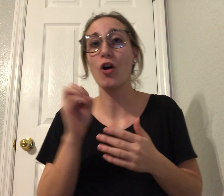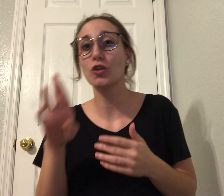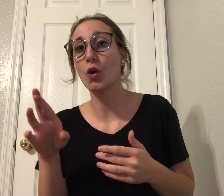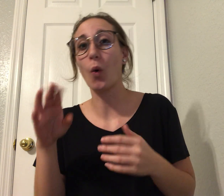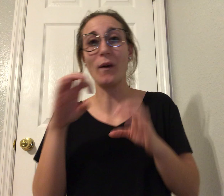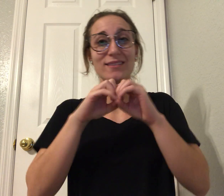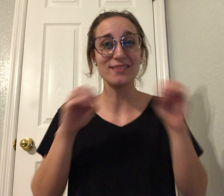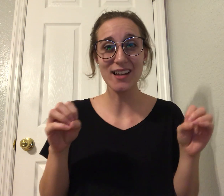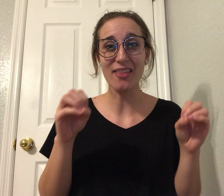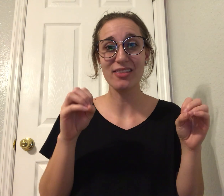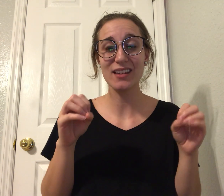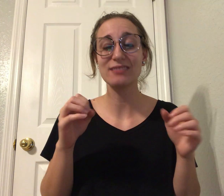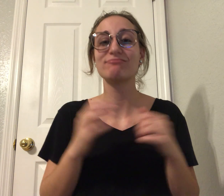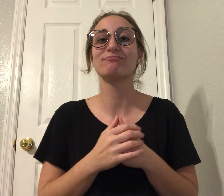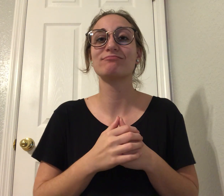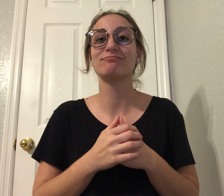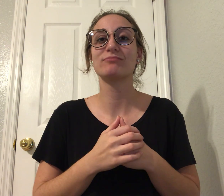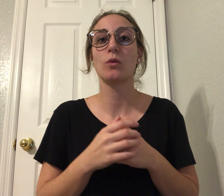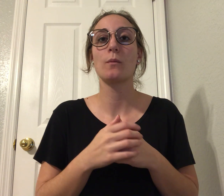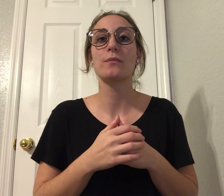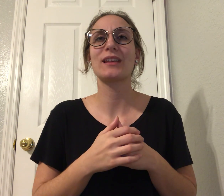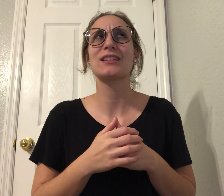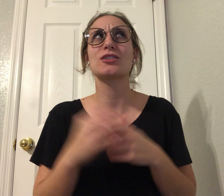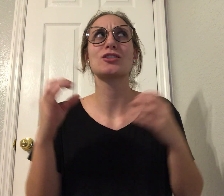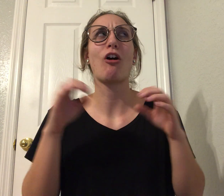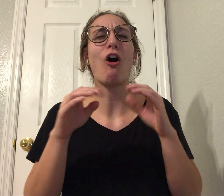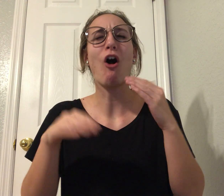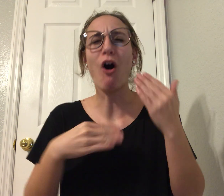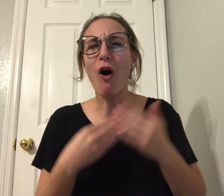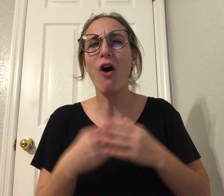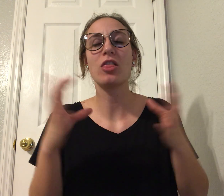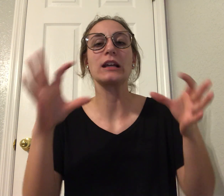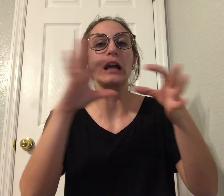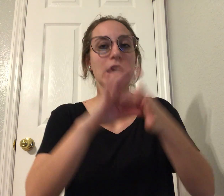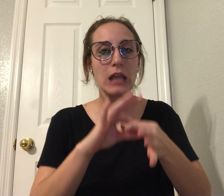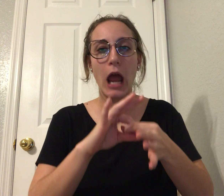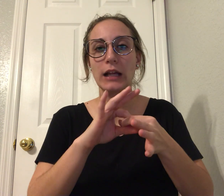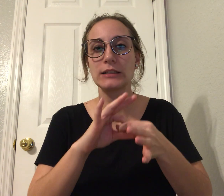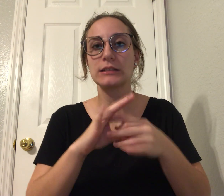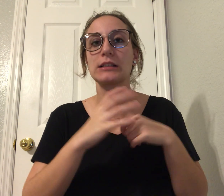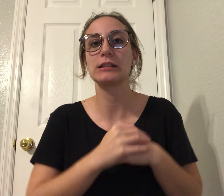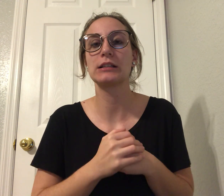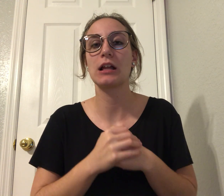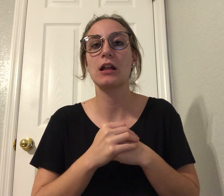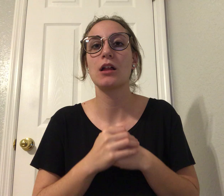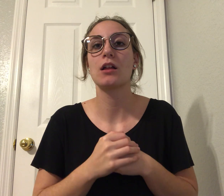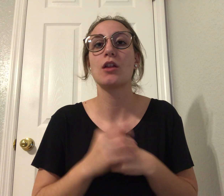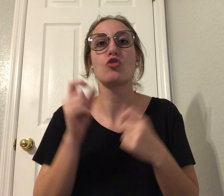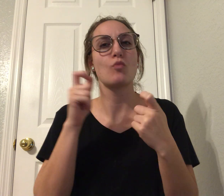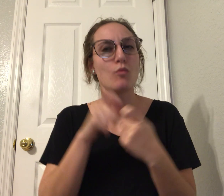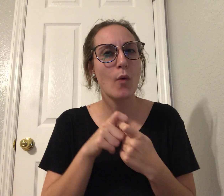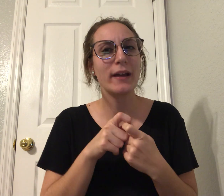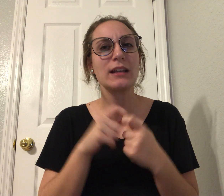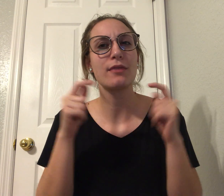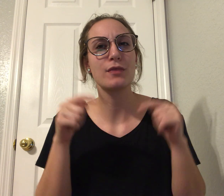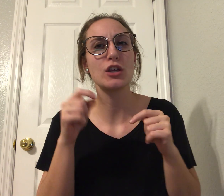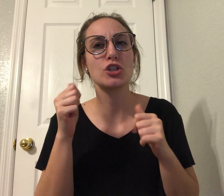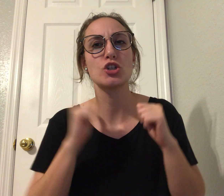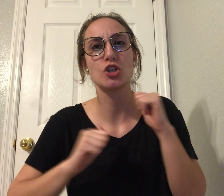It's everything. It's all connected. And that is part of this whole show, is to show you the connections. That